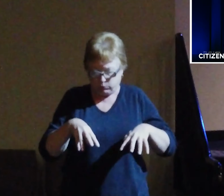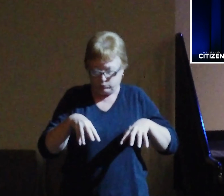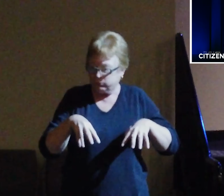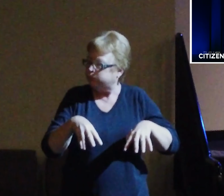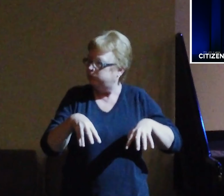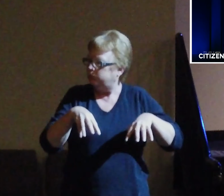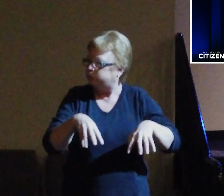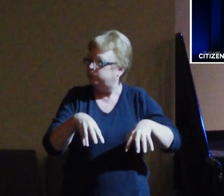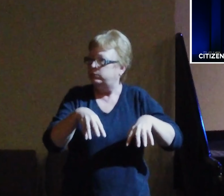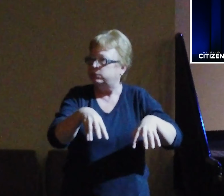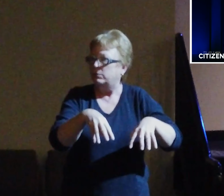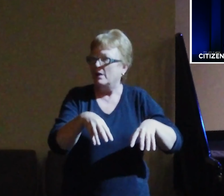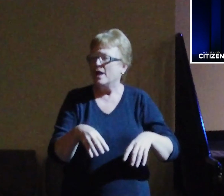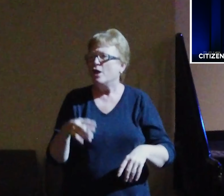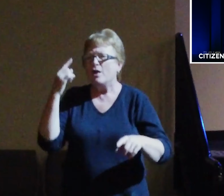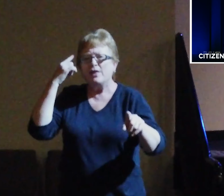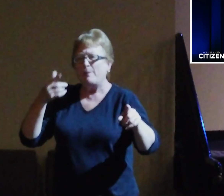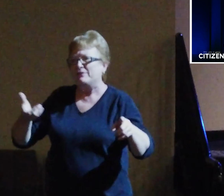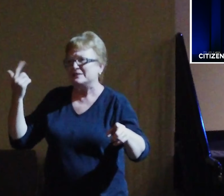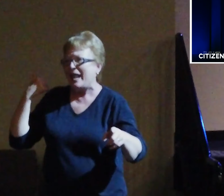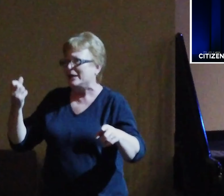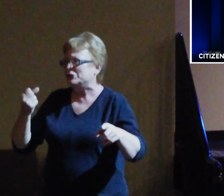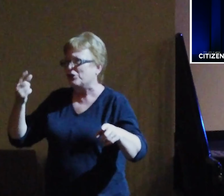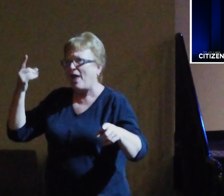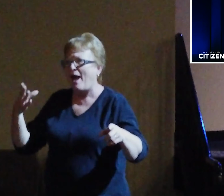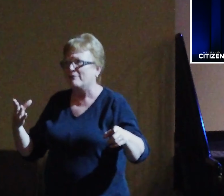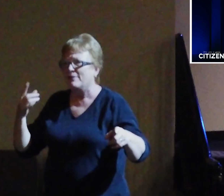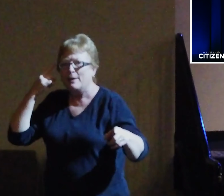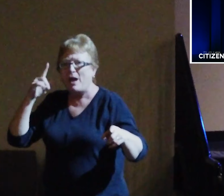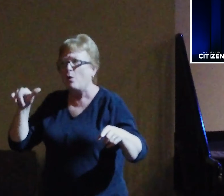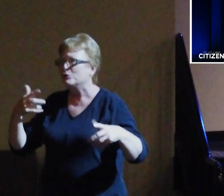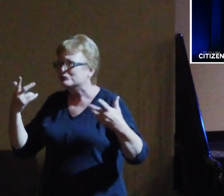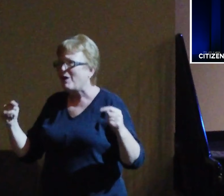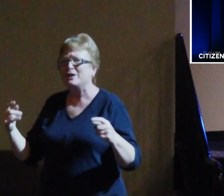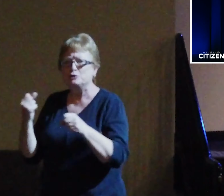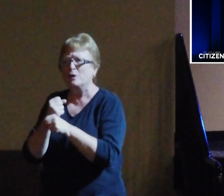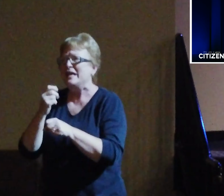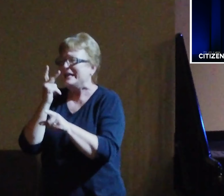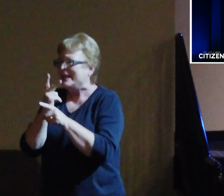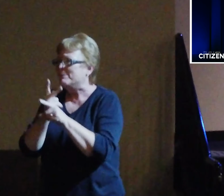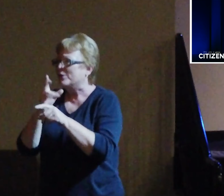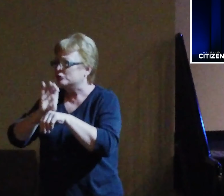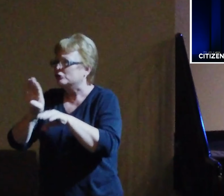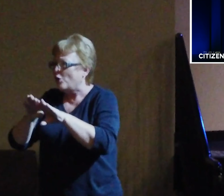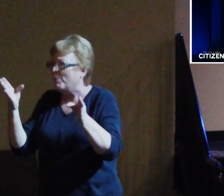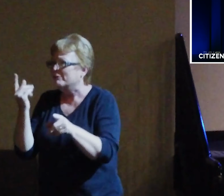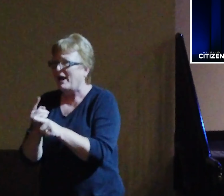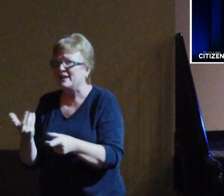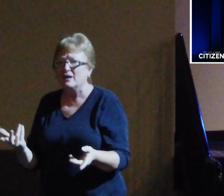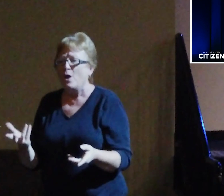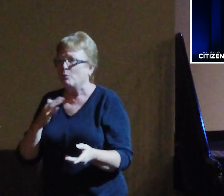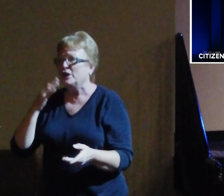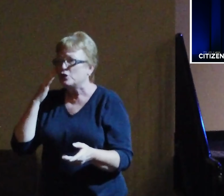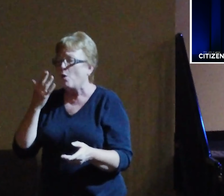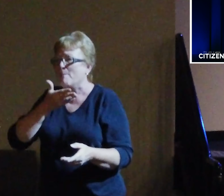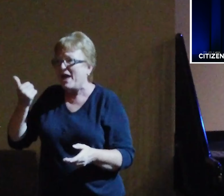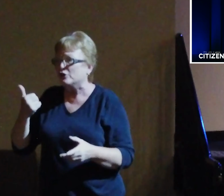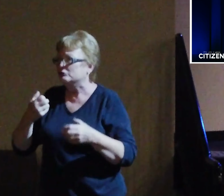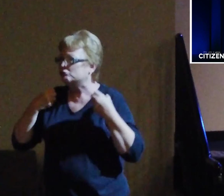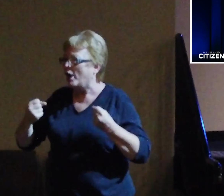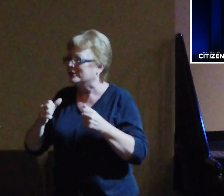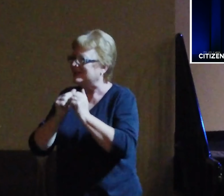back over this last year and a half, as we fought to keep the church open, we did so because we know we are stronger together. Not